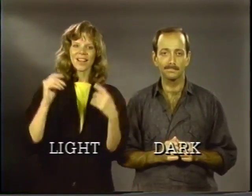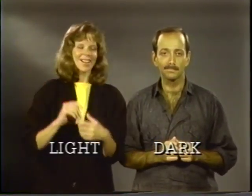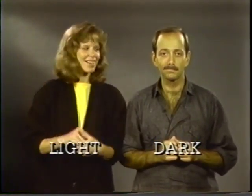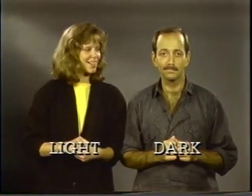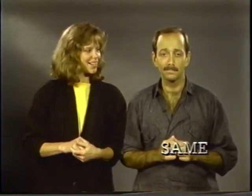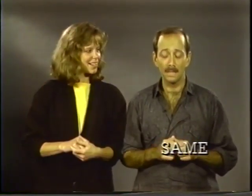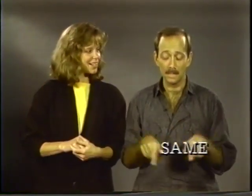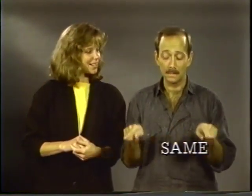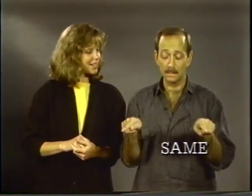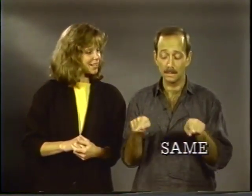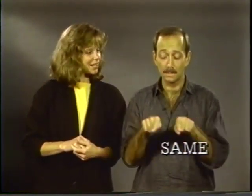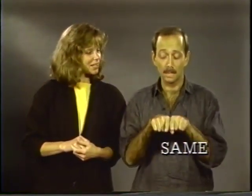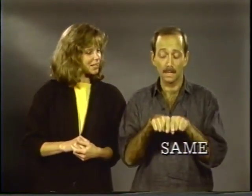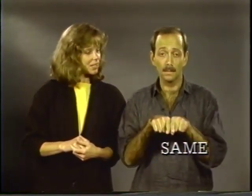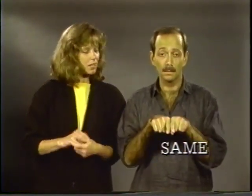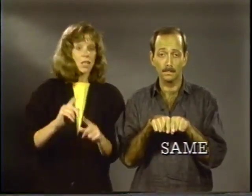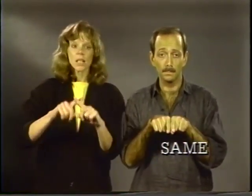same, different,